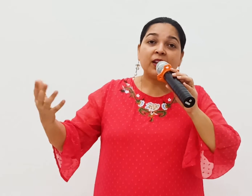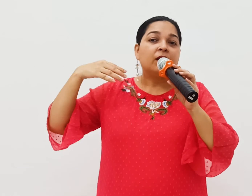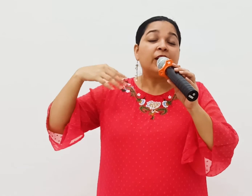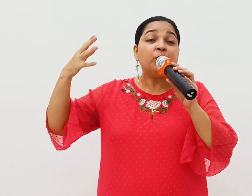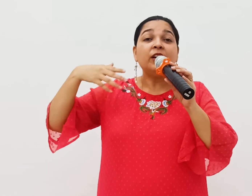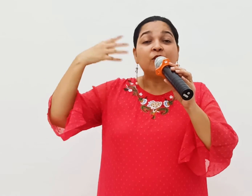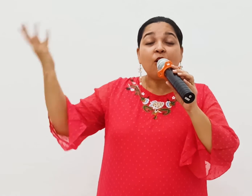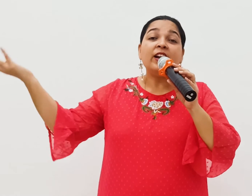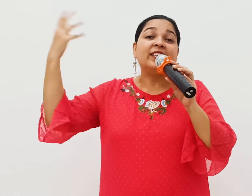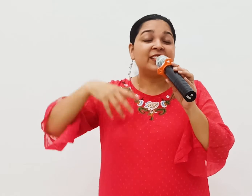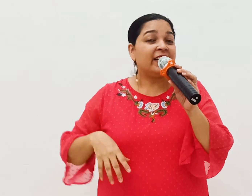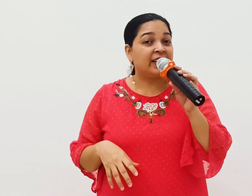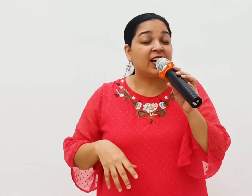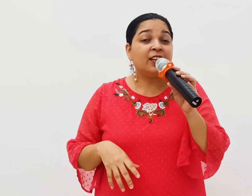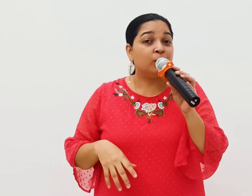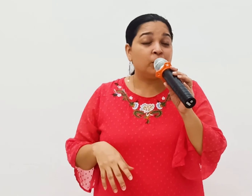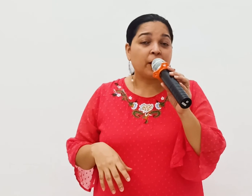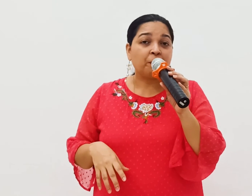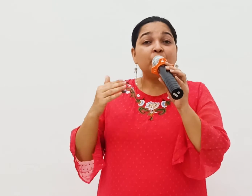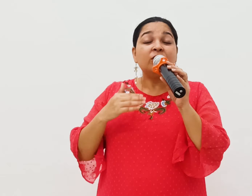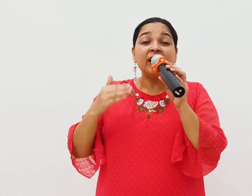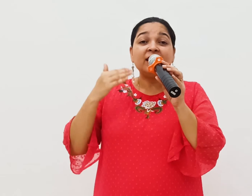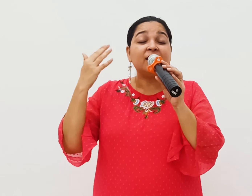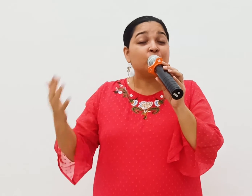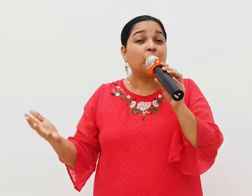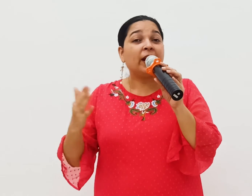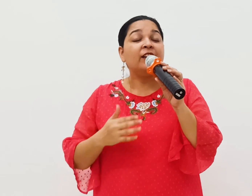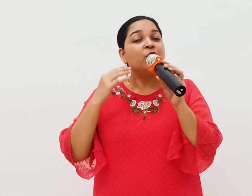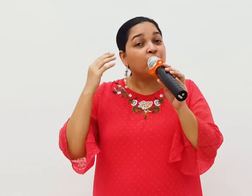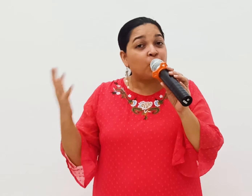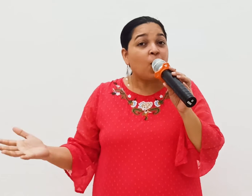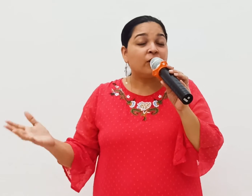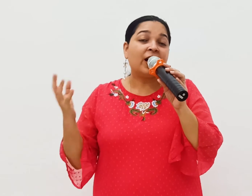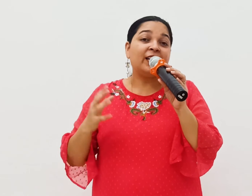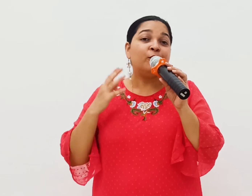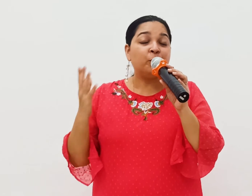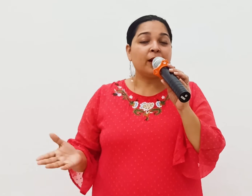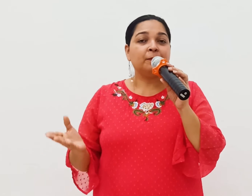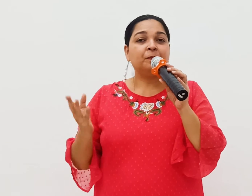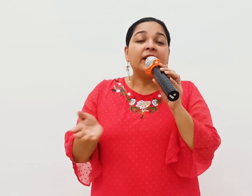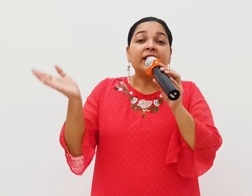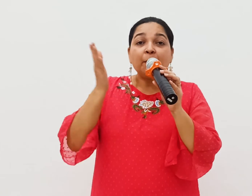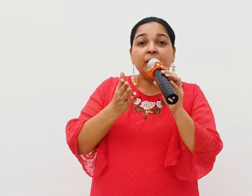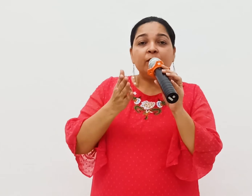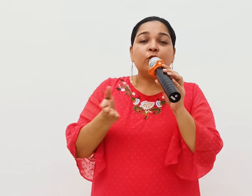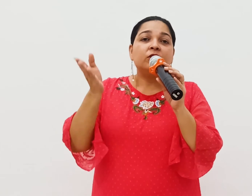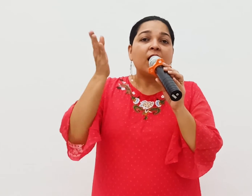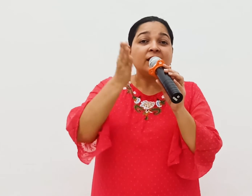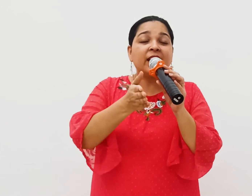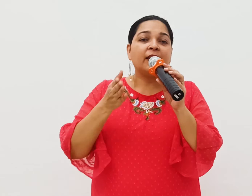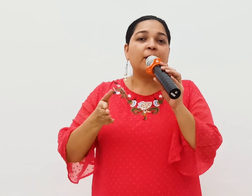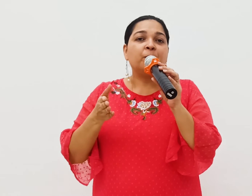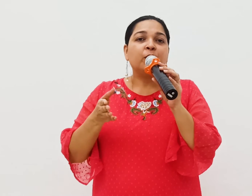him. He knew that God has sent it. Hallelujah. Because he has disobeyed God. Hallelujah. And the captain